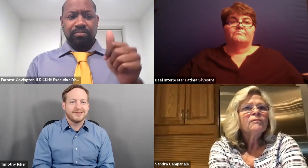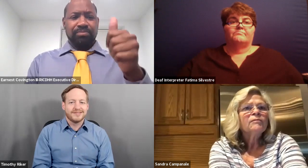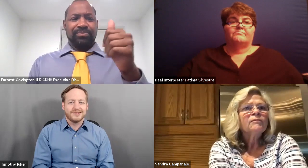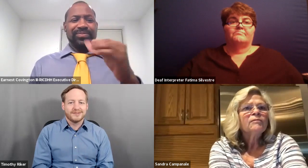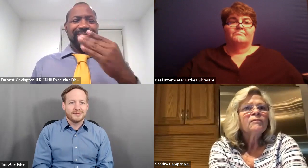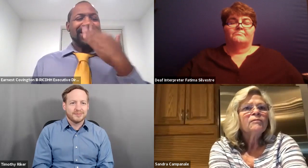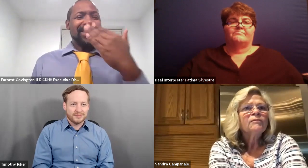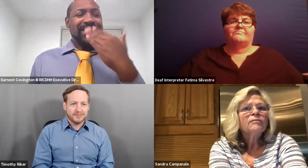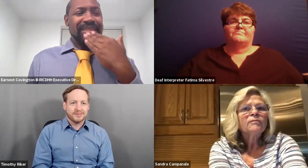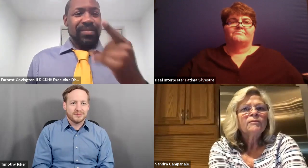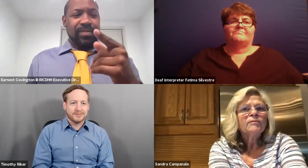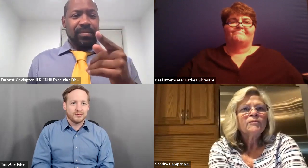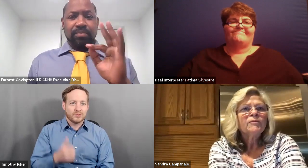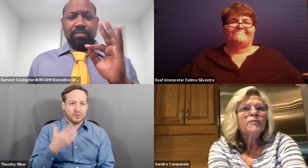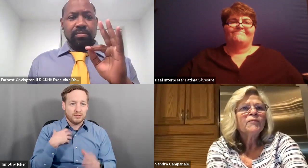Hello?